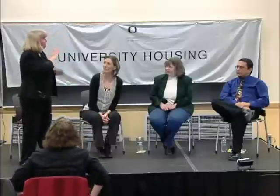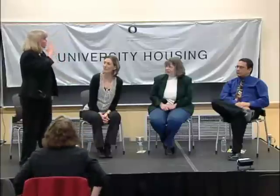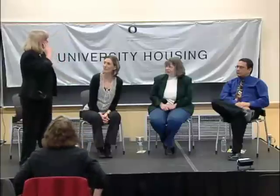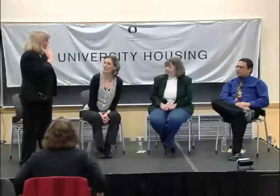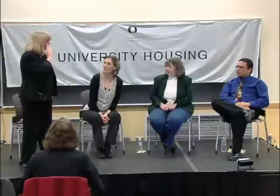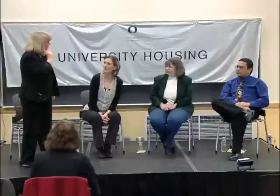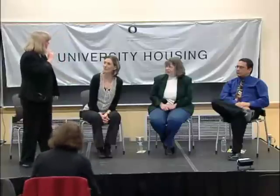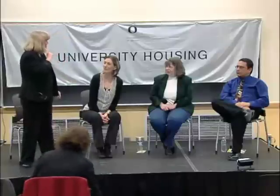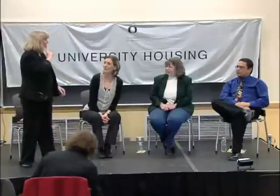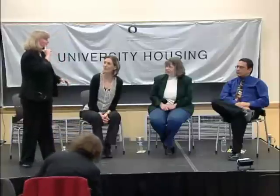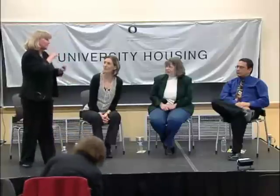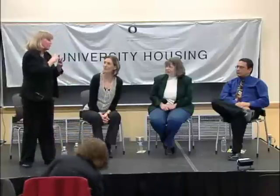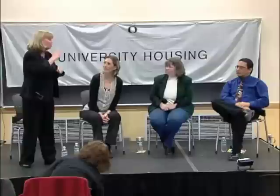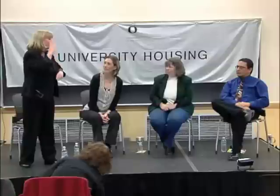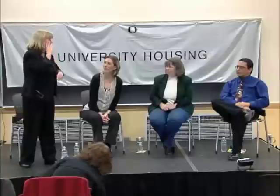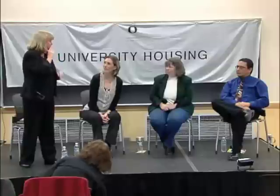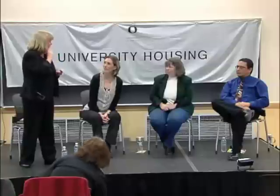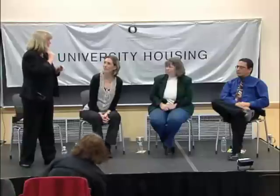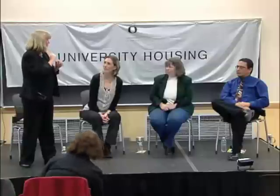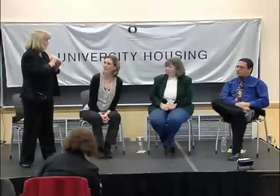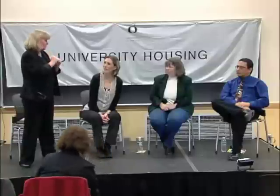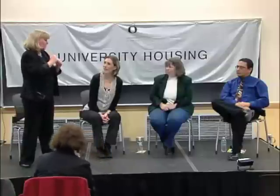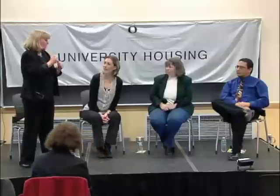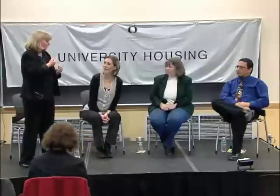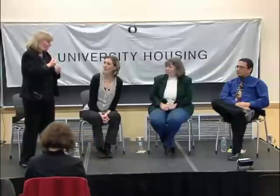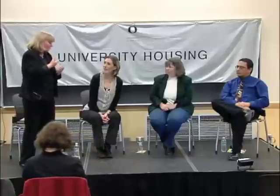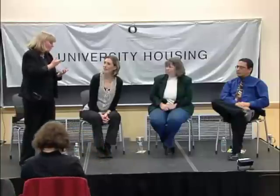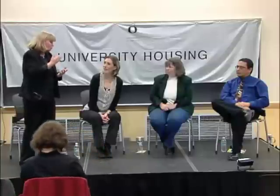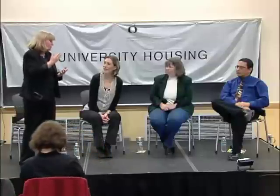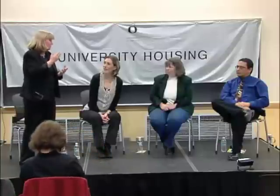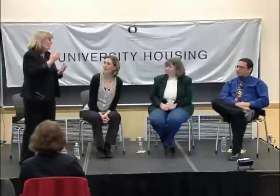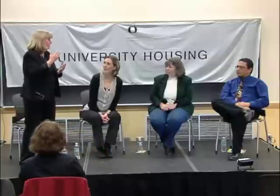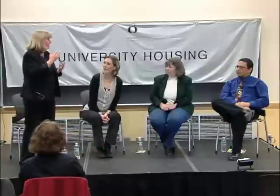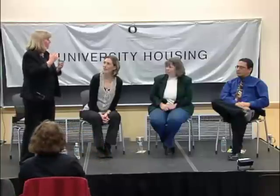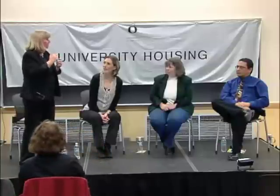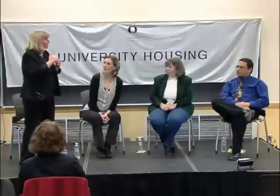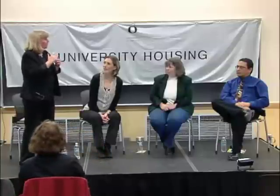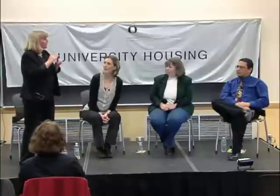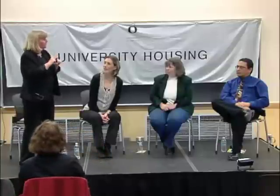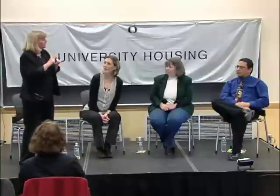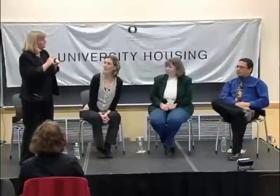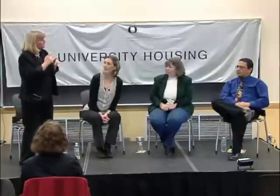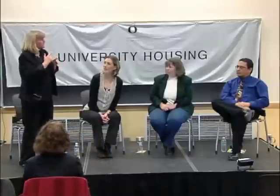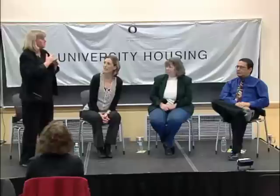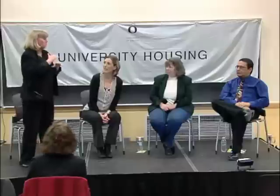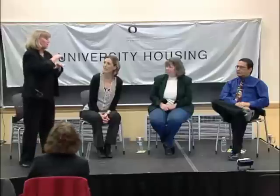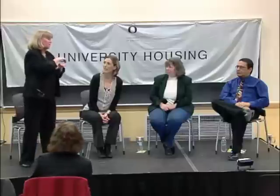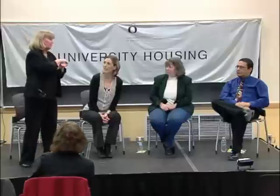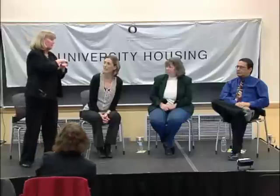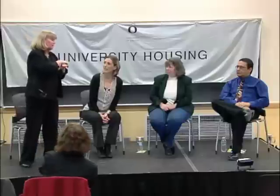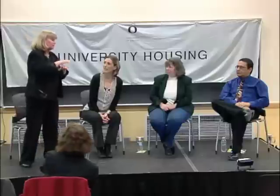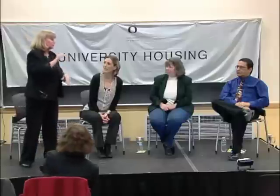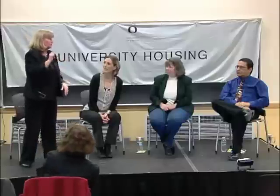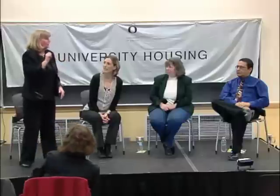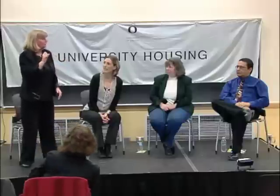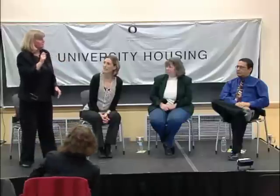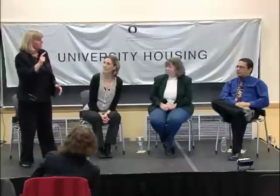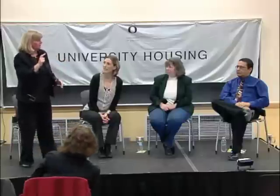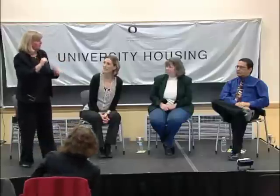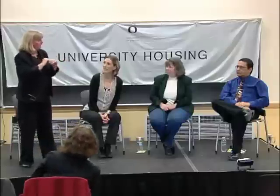your experiences in the deaf world, your experiences with poetry, with the differences between English, ASL, and